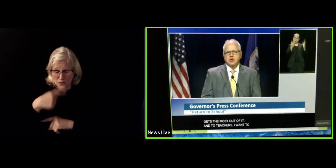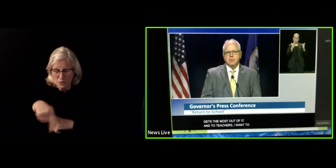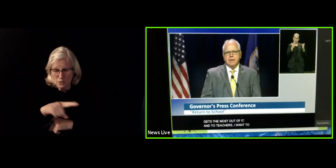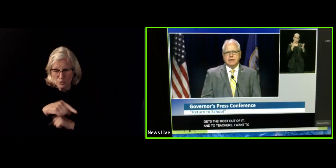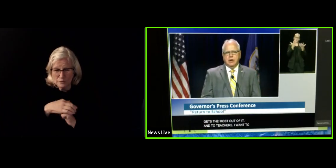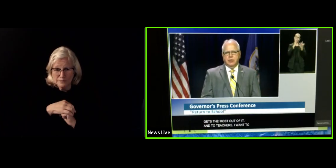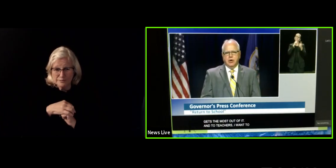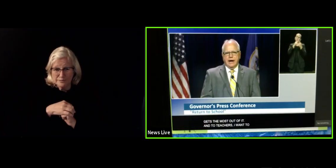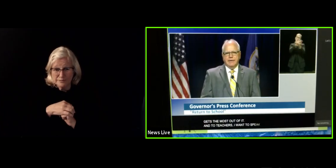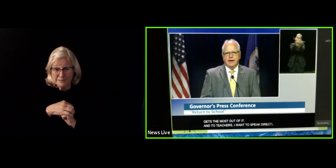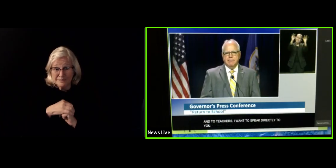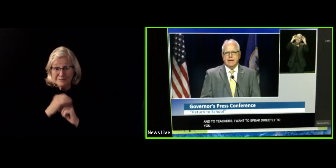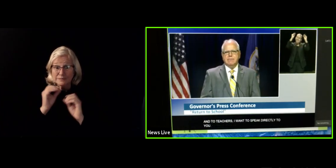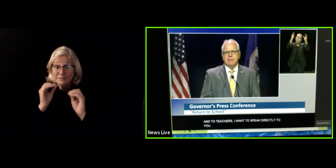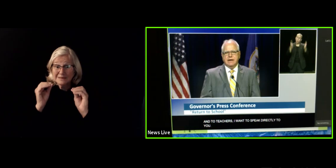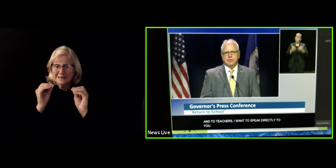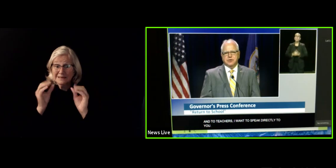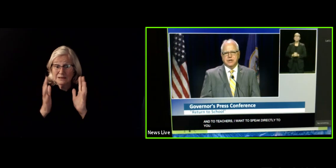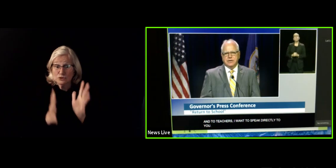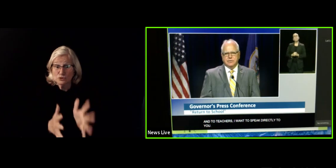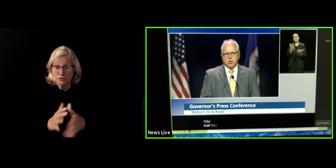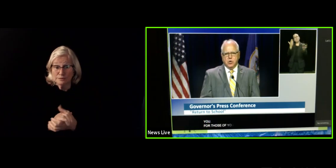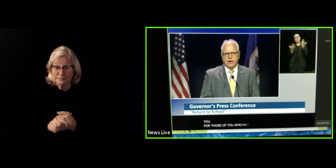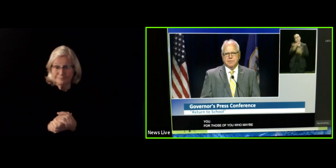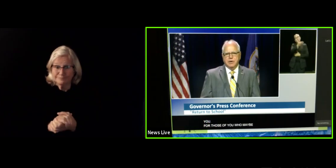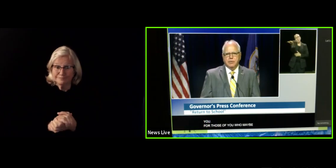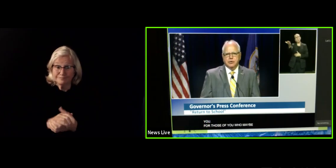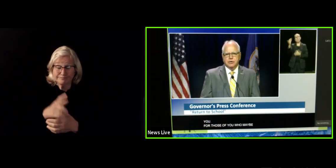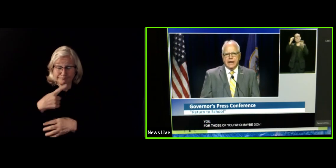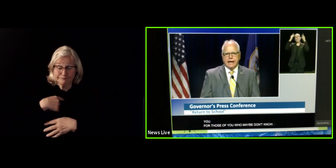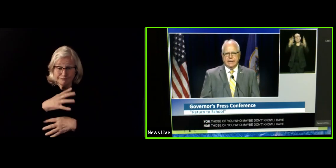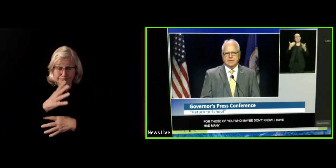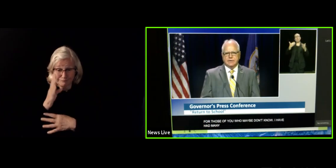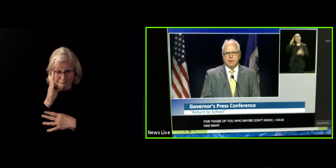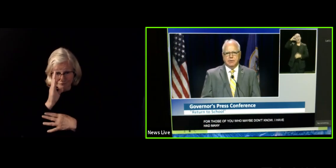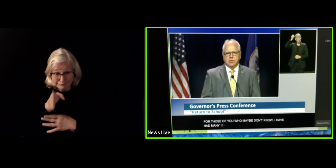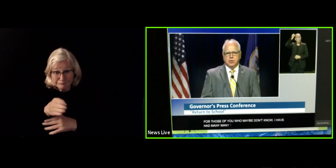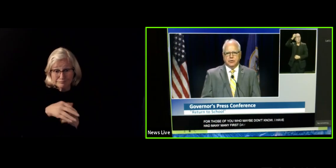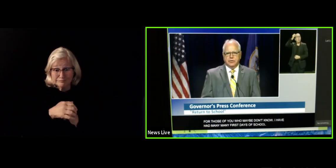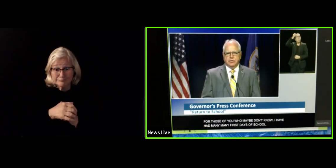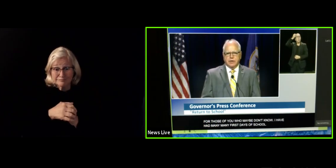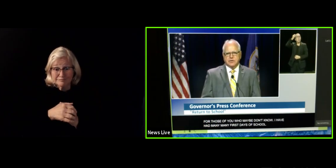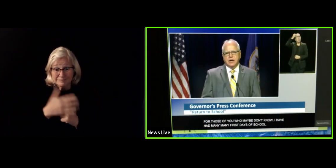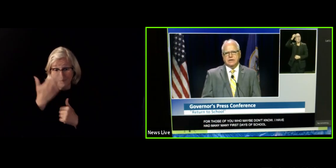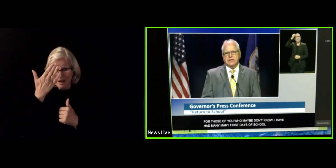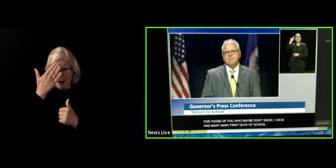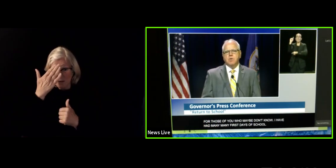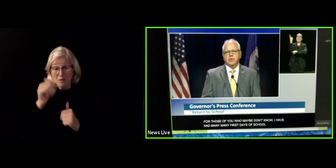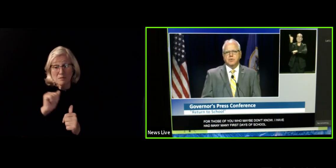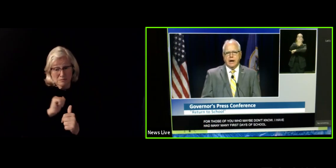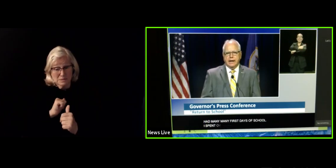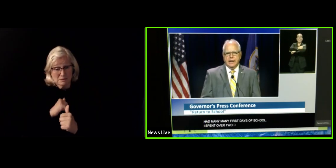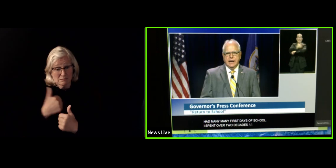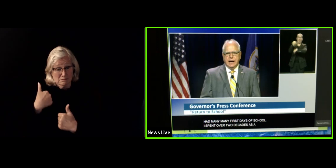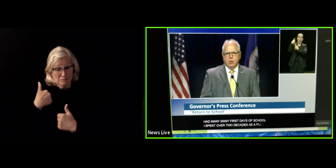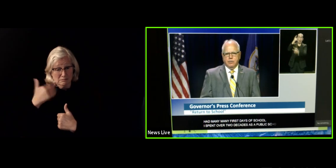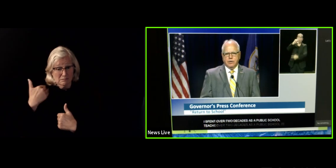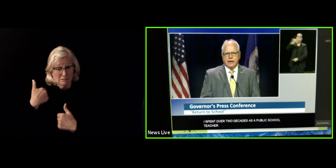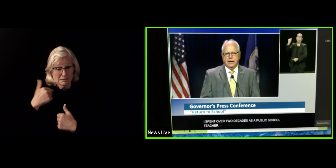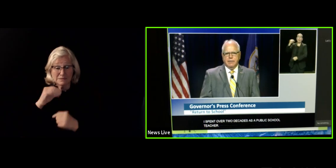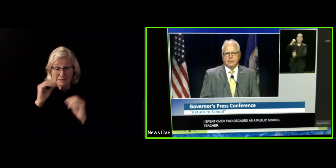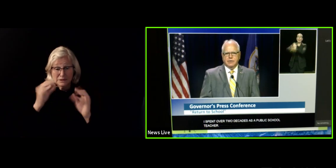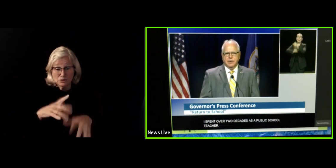who maybe don't know, I have had many, many first days of school. I spent over 2 decades as a public school teacher. I started out teaching fourth grade at Wolf